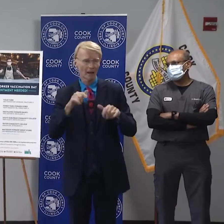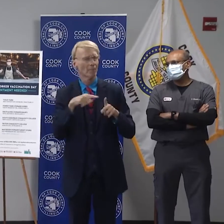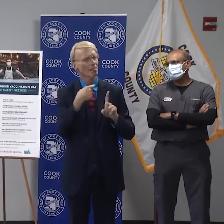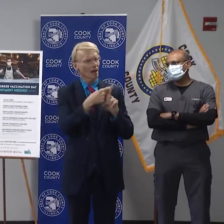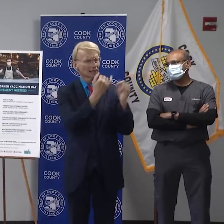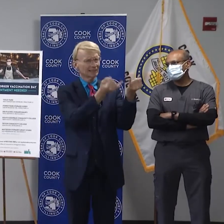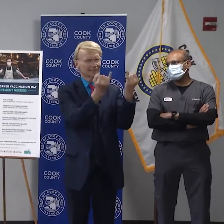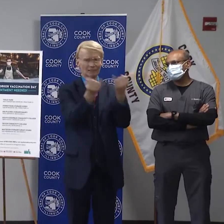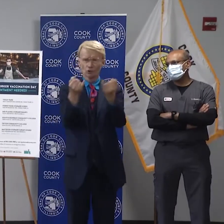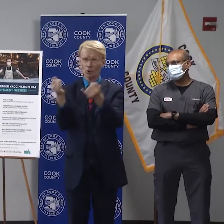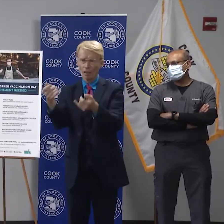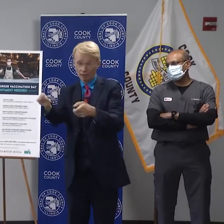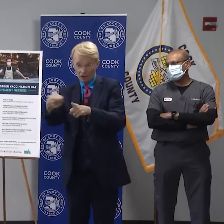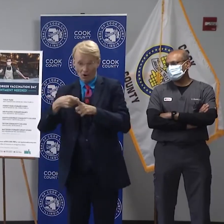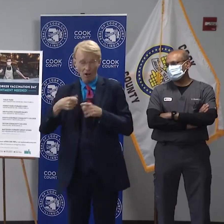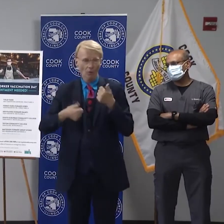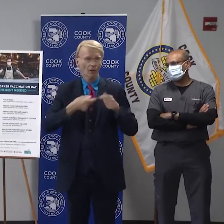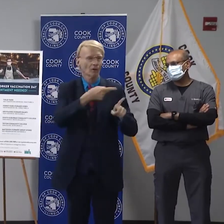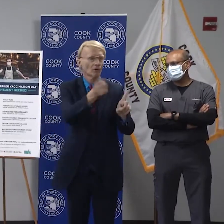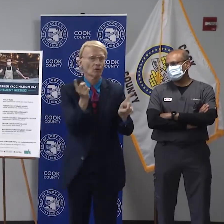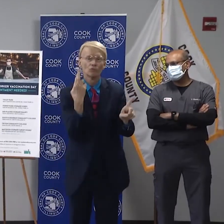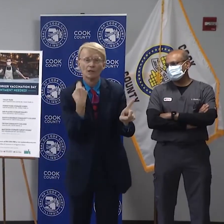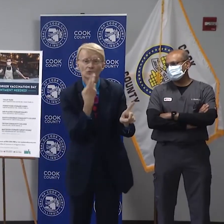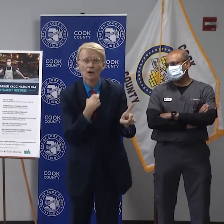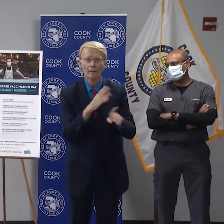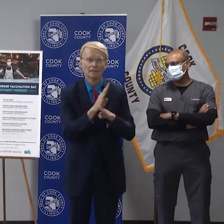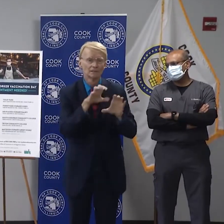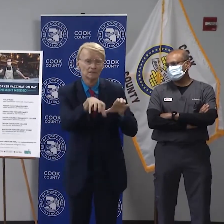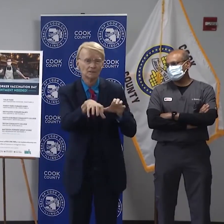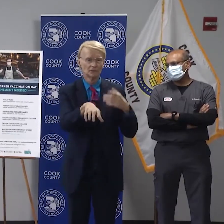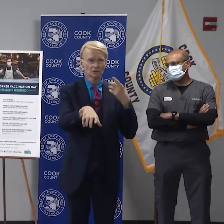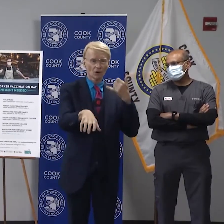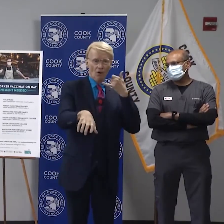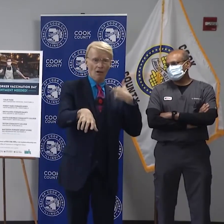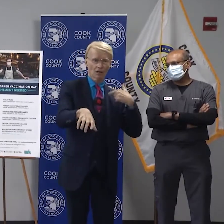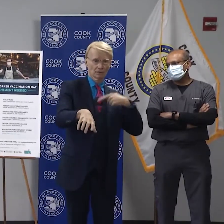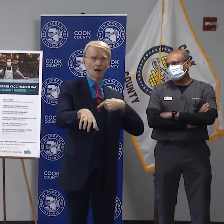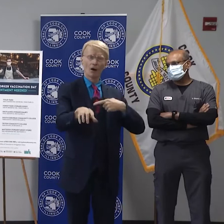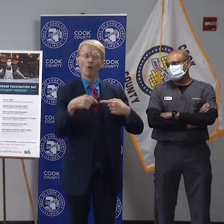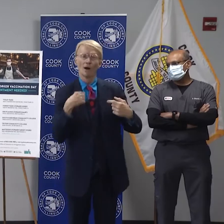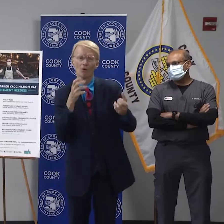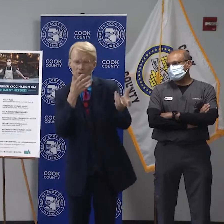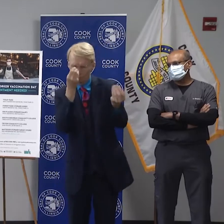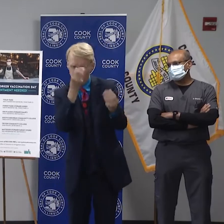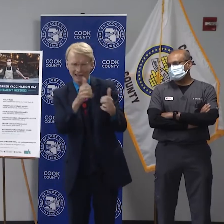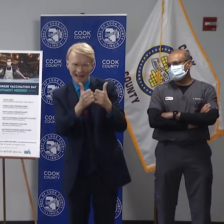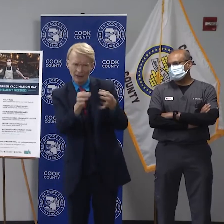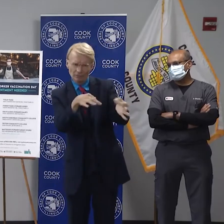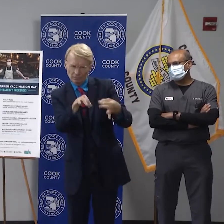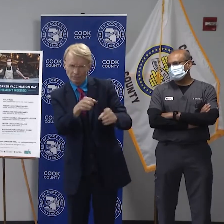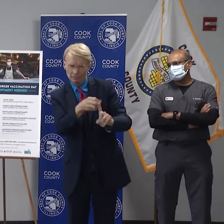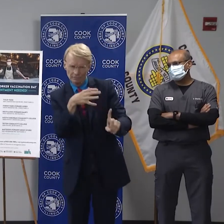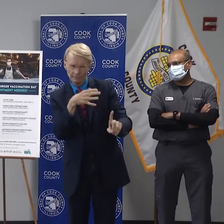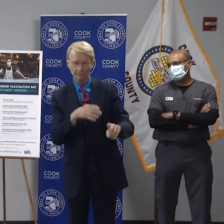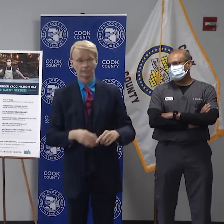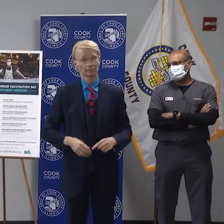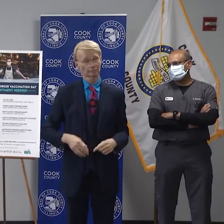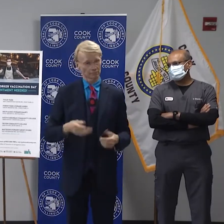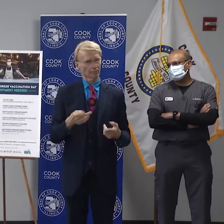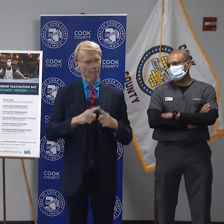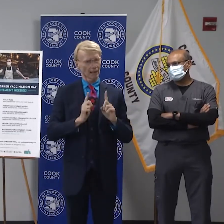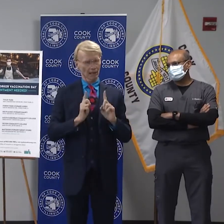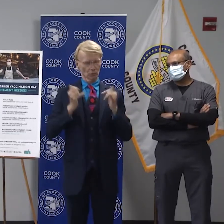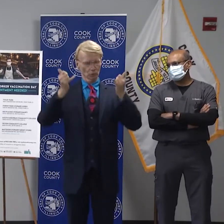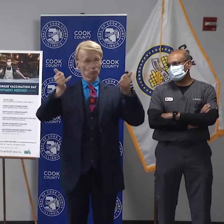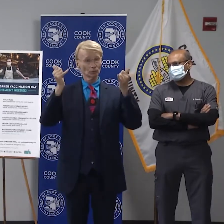with those organizations, whether they be restaurants or other types of events that we're going to have, to make sure people can get there. But the big difference that we're here to talk about today, and